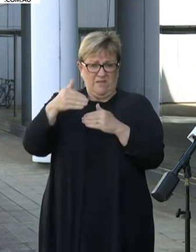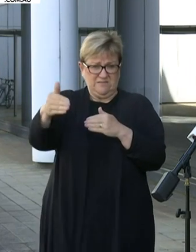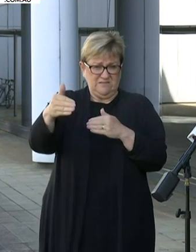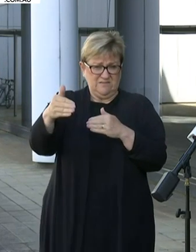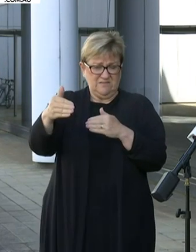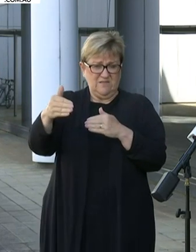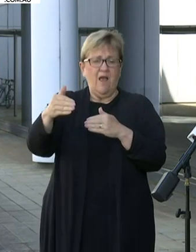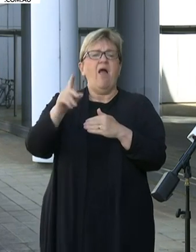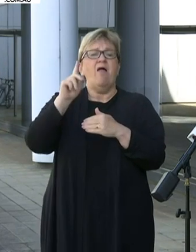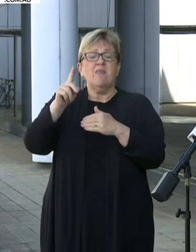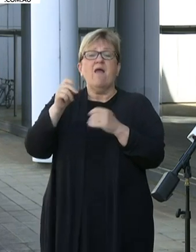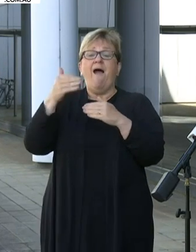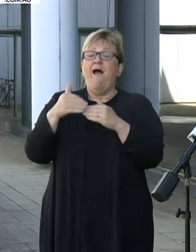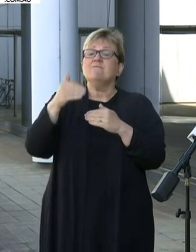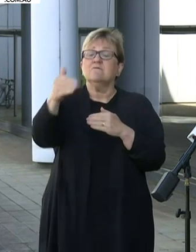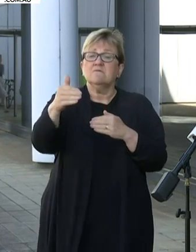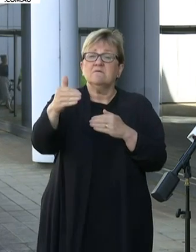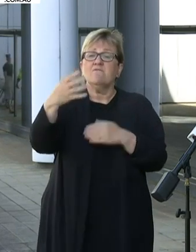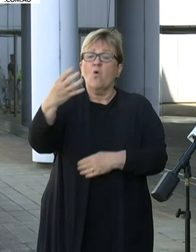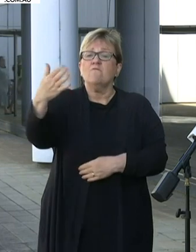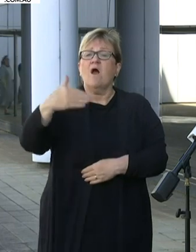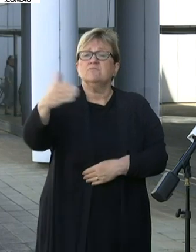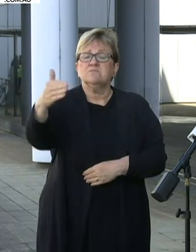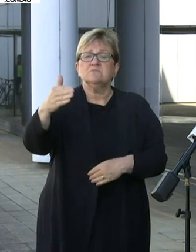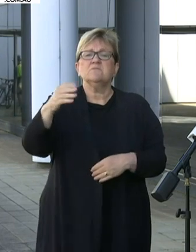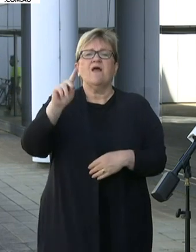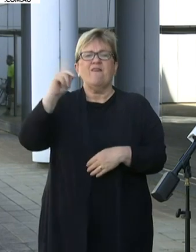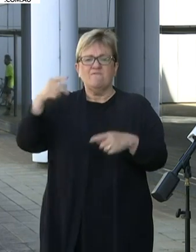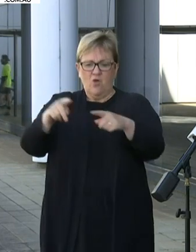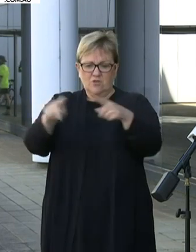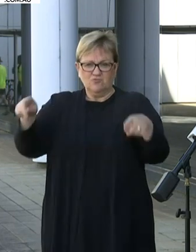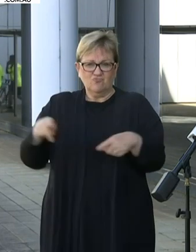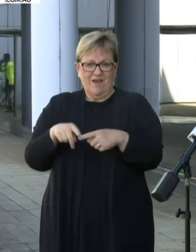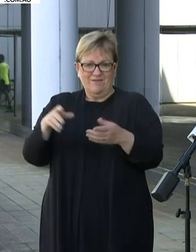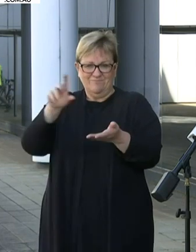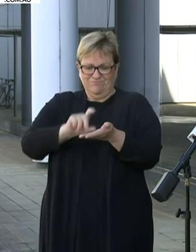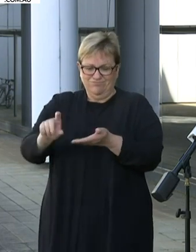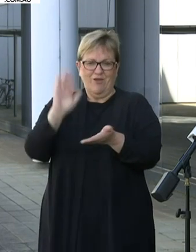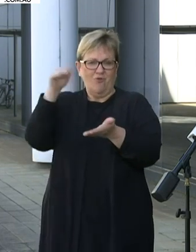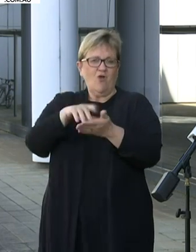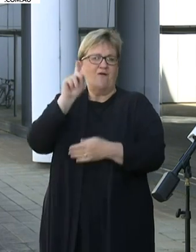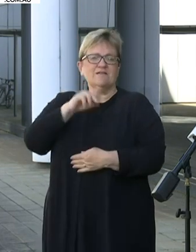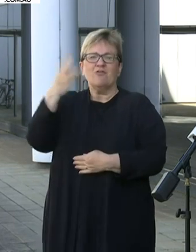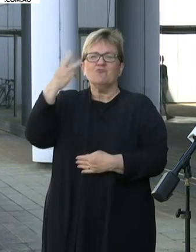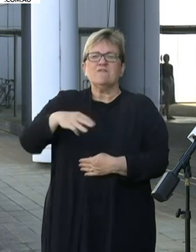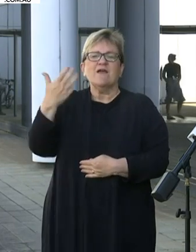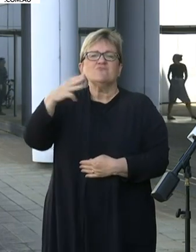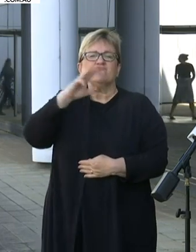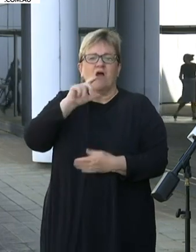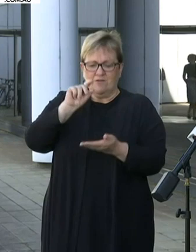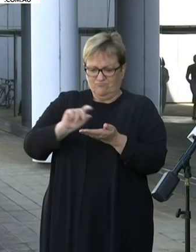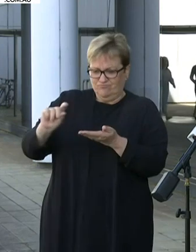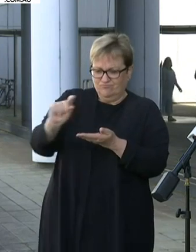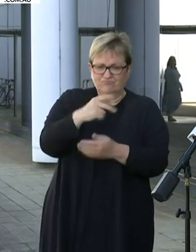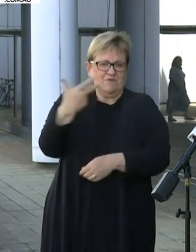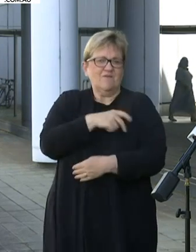then we expect it to increase after that. The first trays, as you're aware, arrived yesterday, so 3,900 of those doses